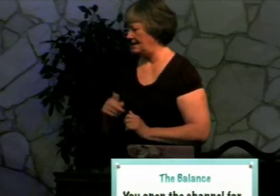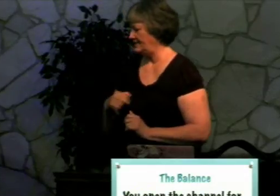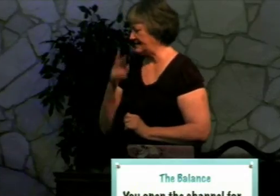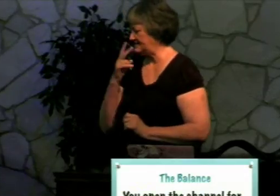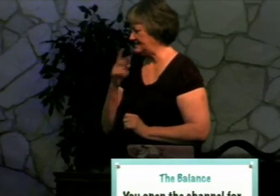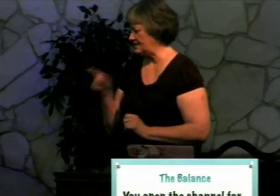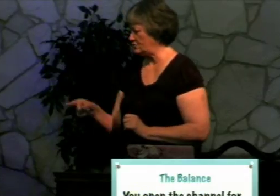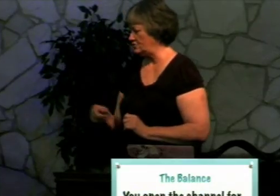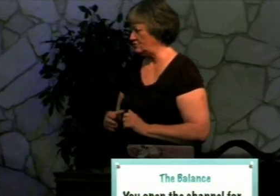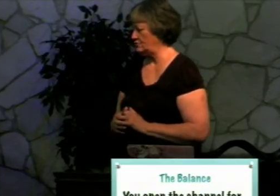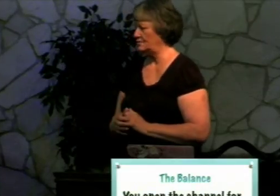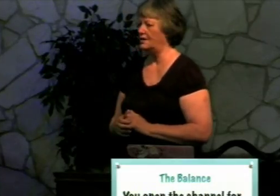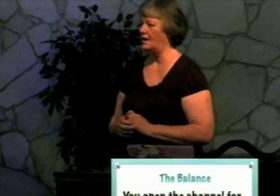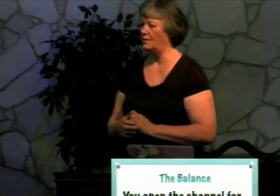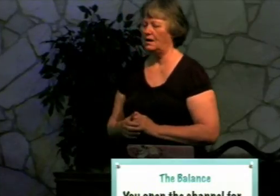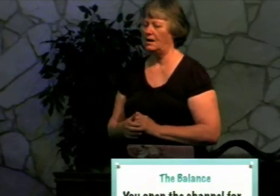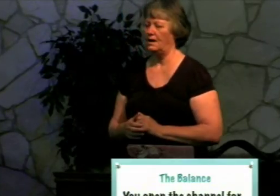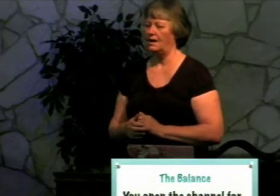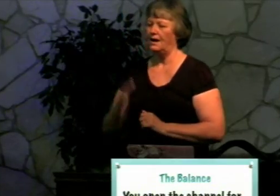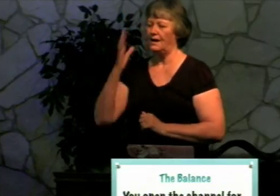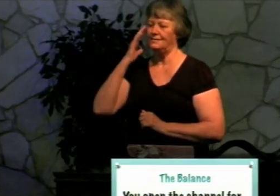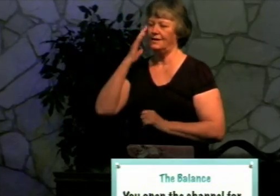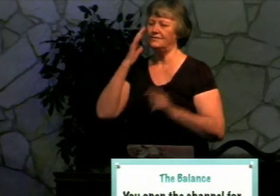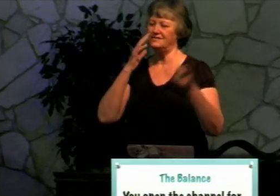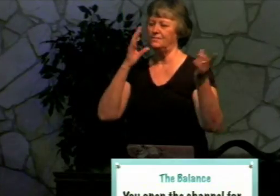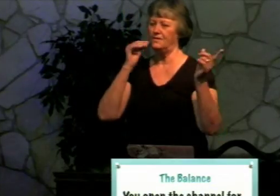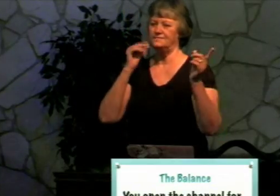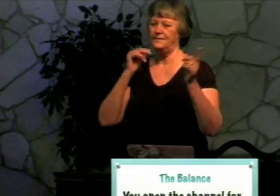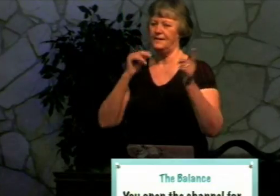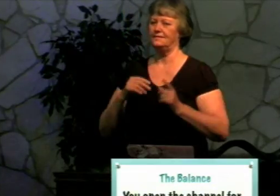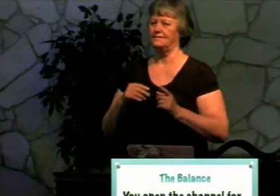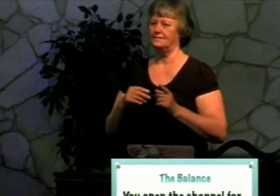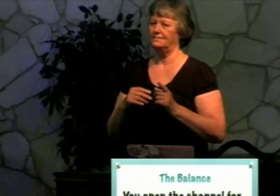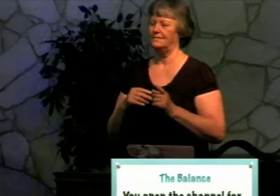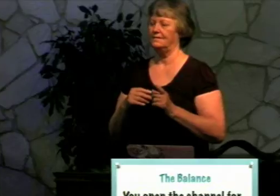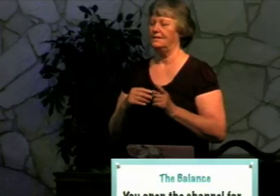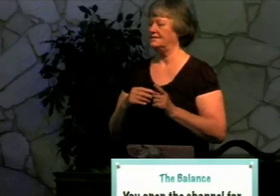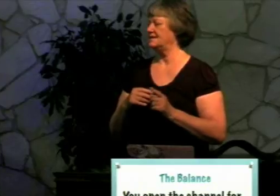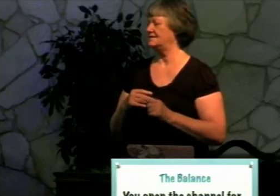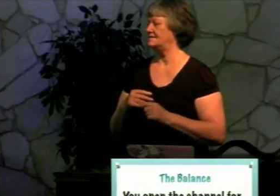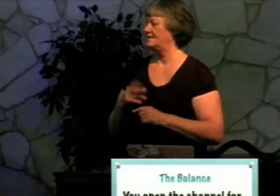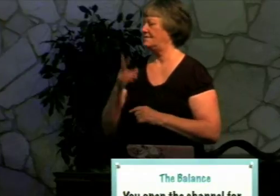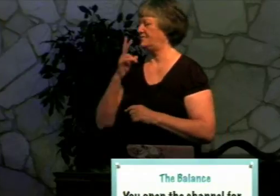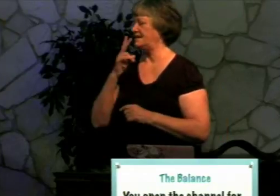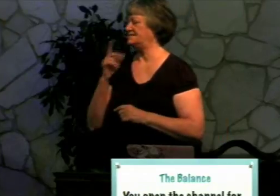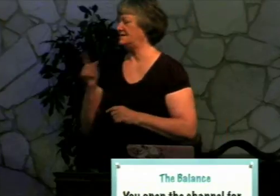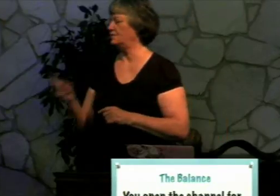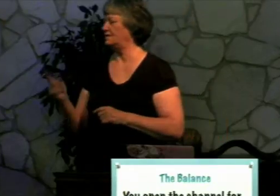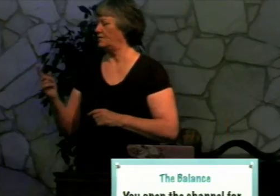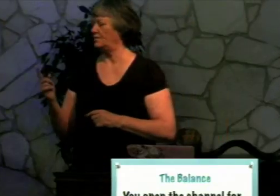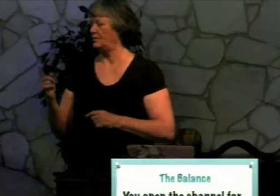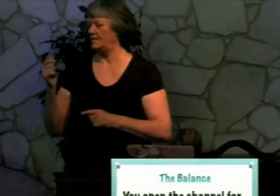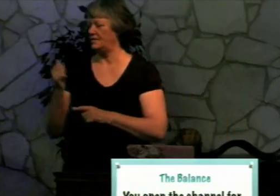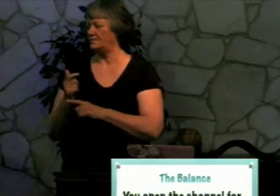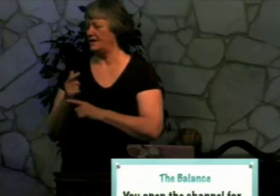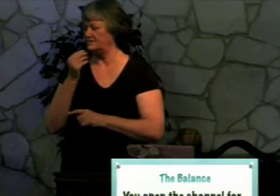If I see you, you know, I know these boys back here. It's like if they see one of their brothers